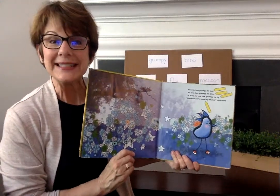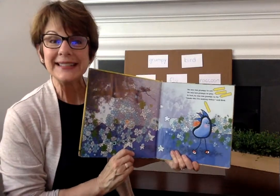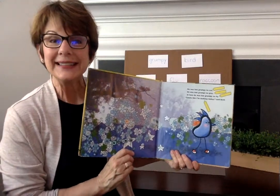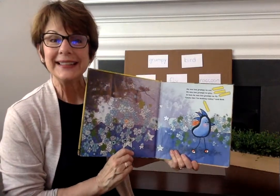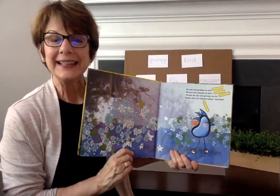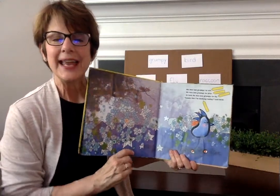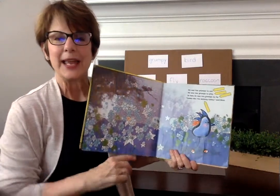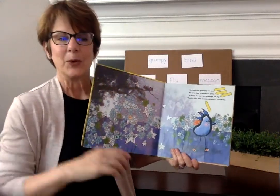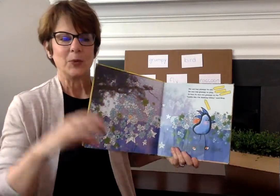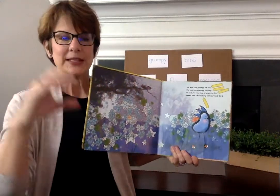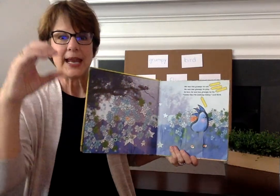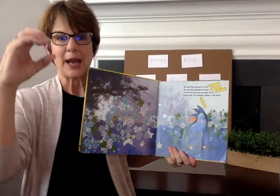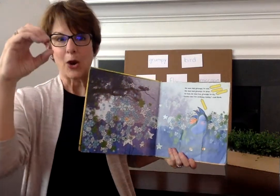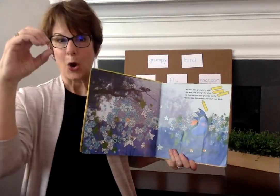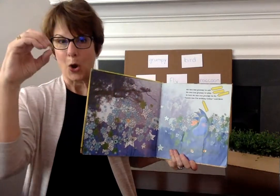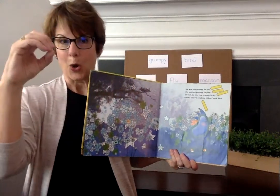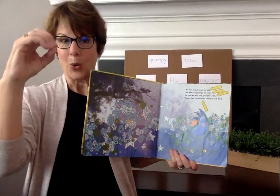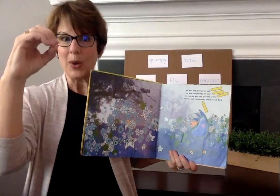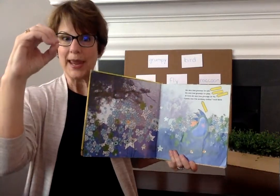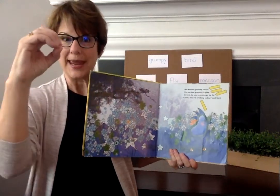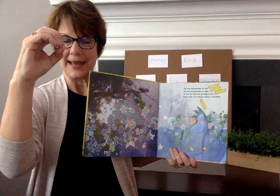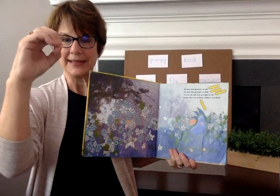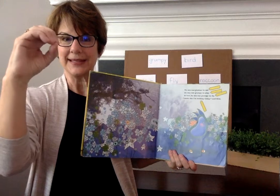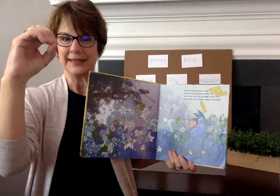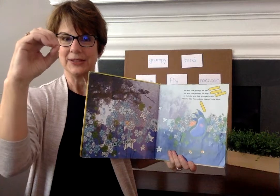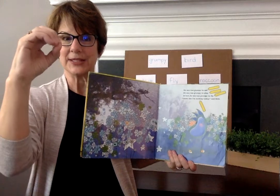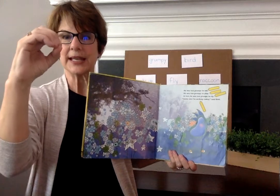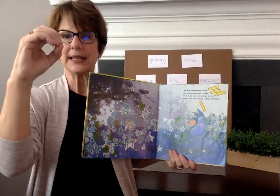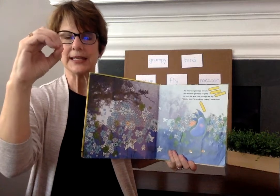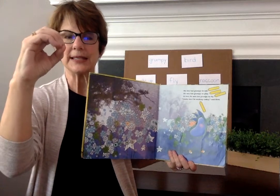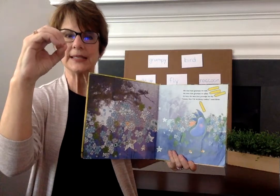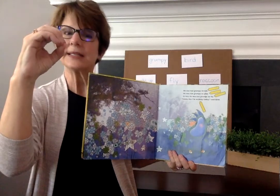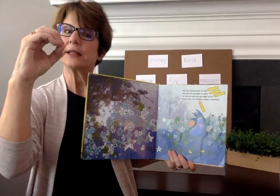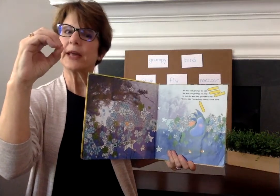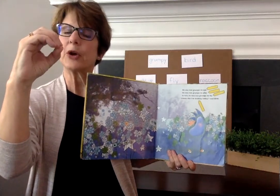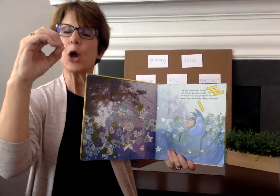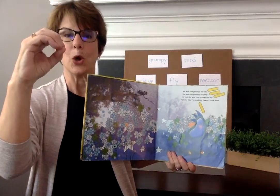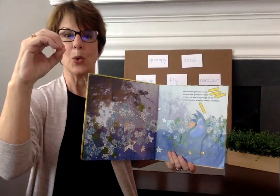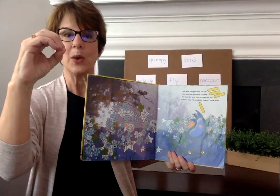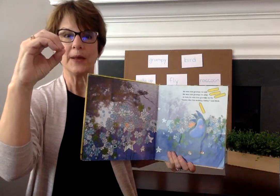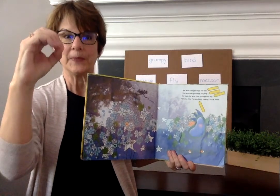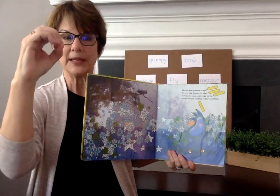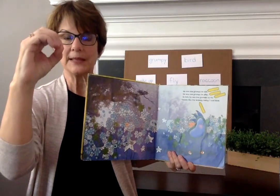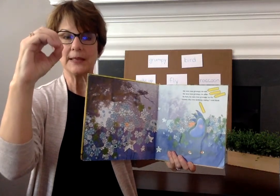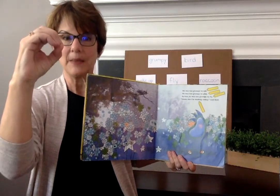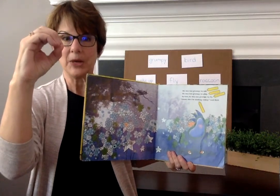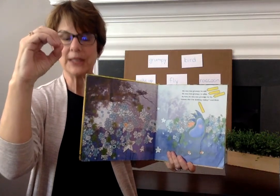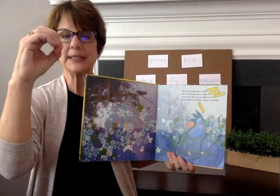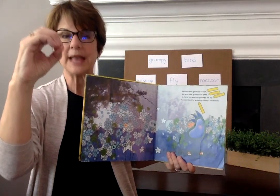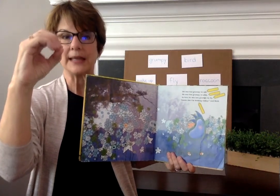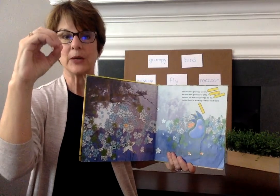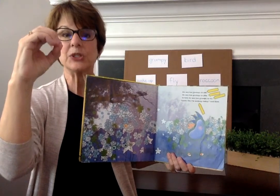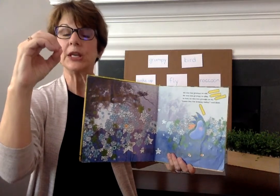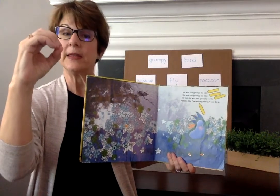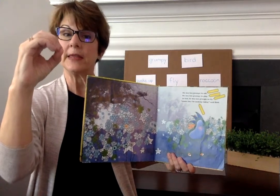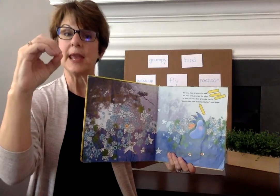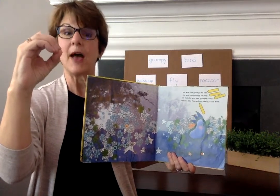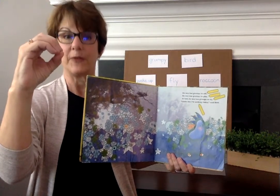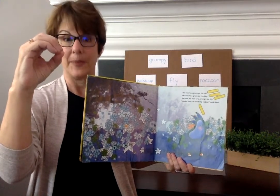eat. We take our O hand, just like this. This is the letter O in American Sign Language in the